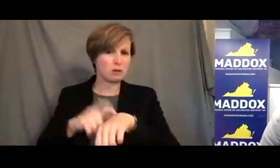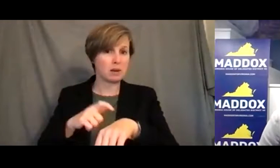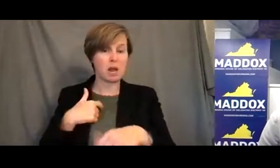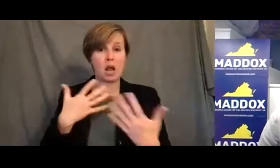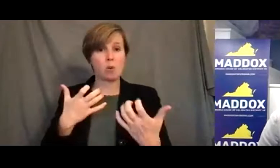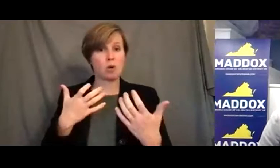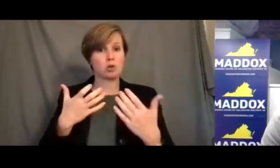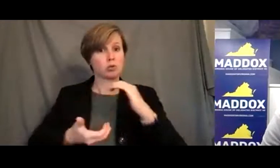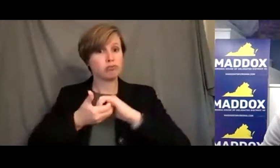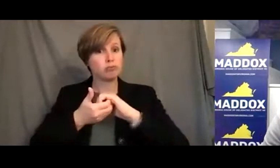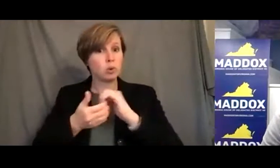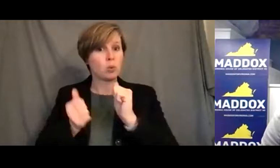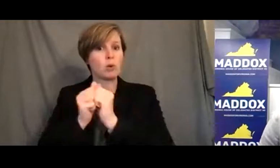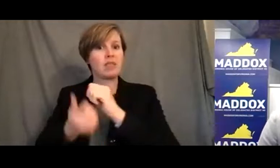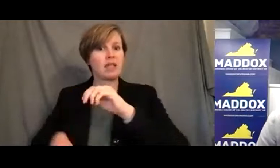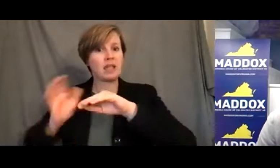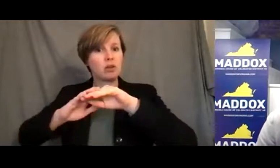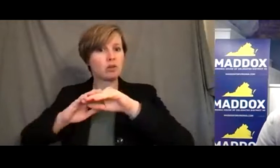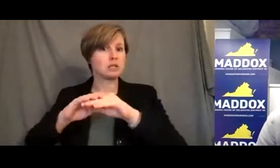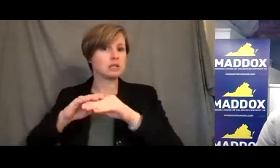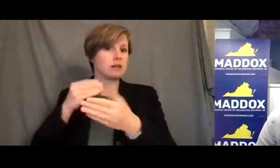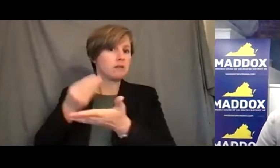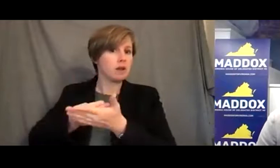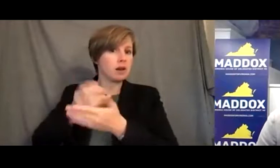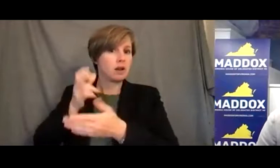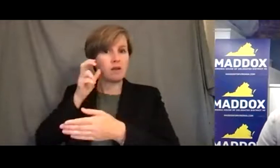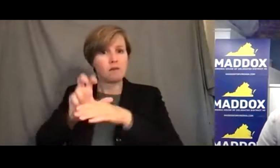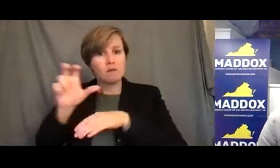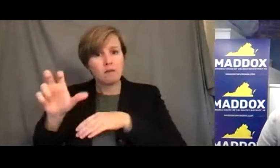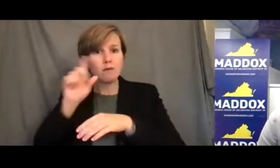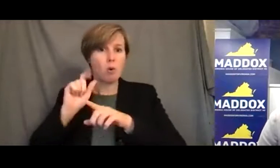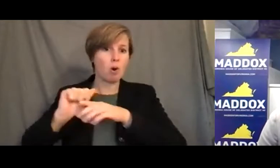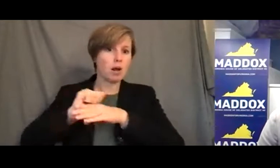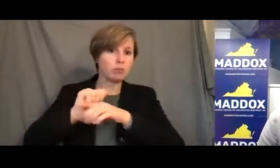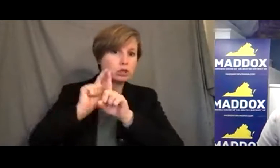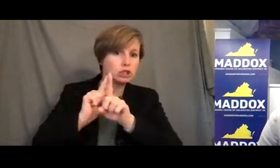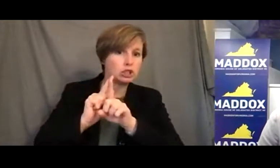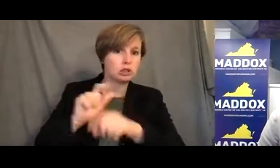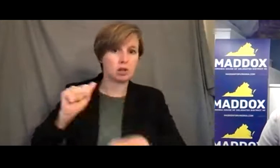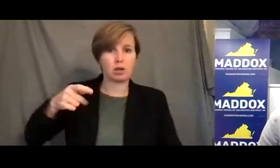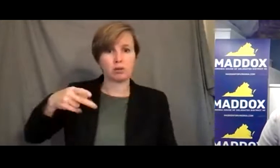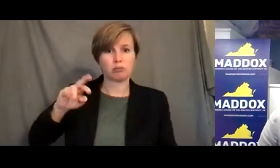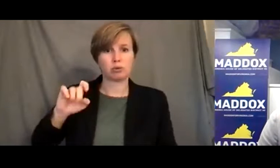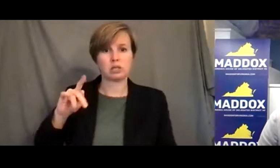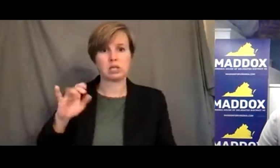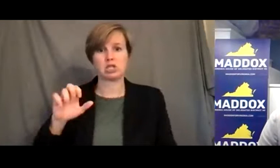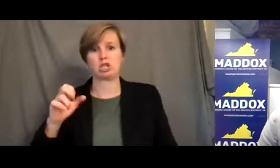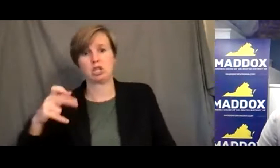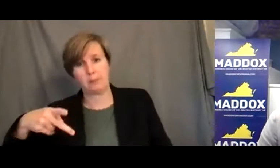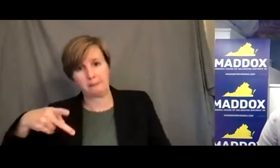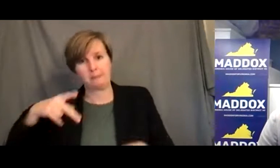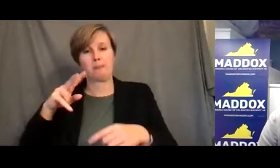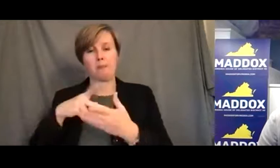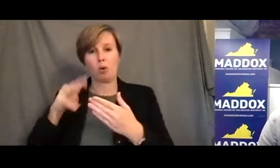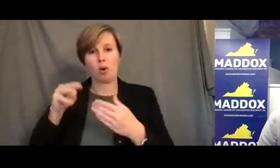complement that with increased funding for apprenticeship programs. There is a good apprenticeship program in